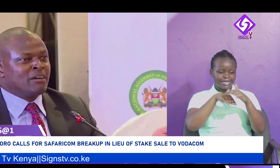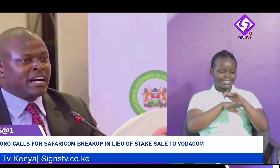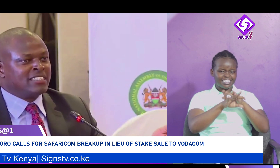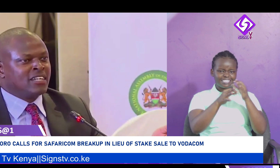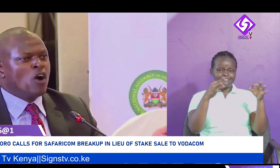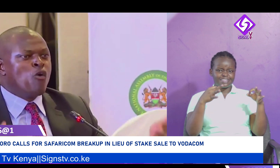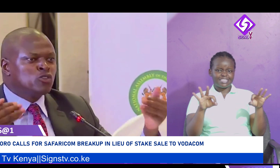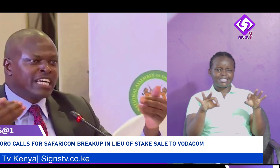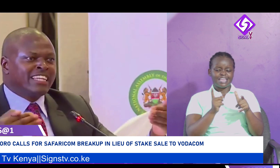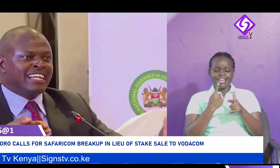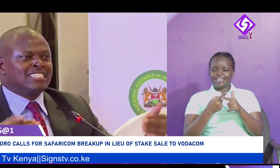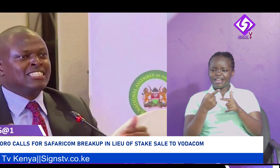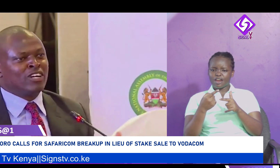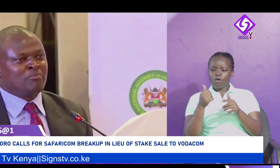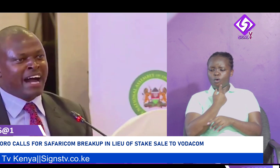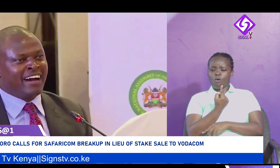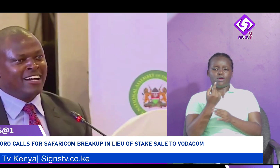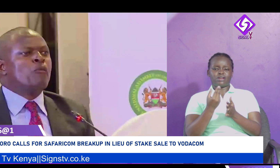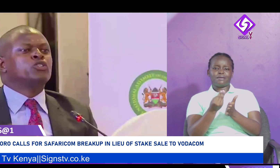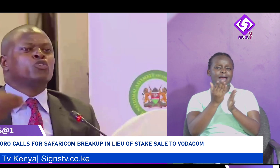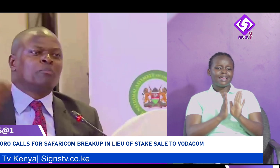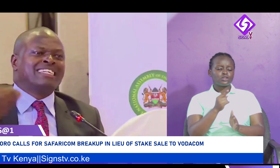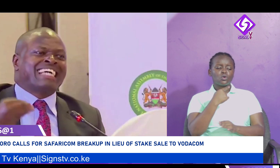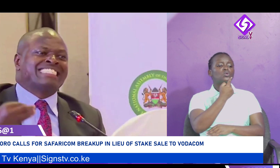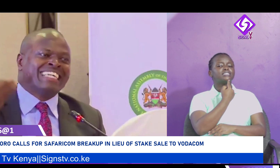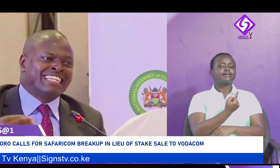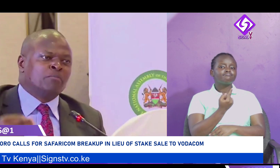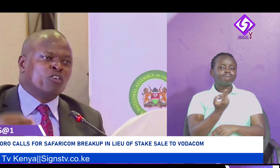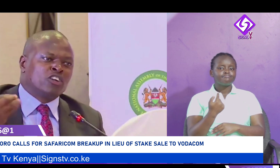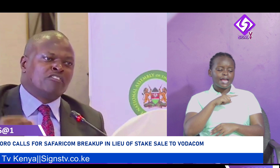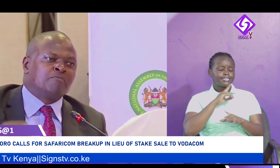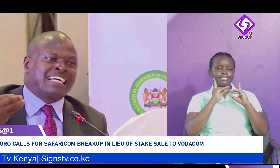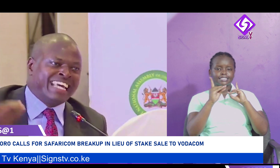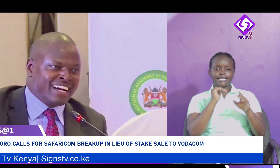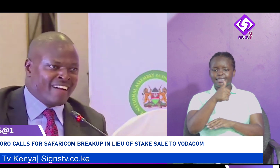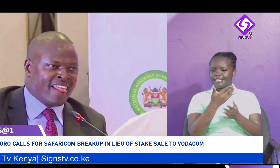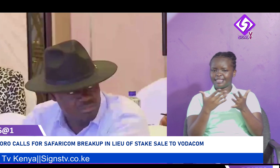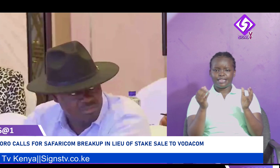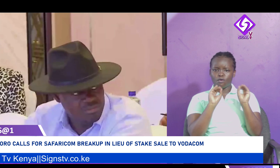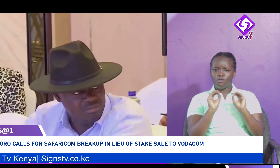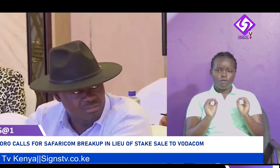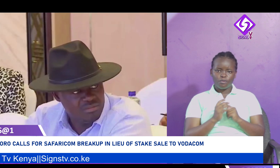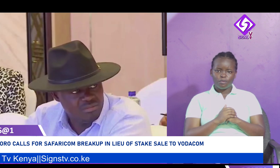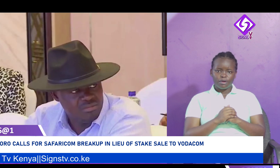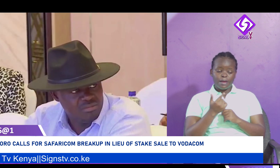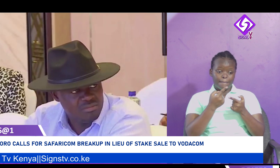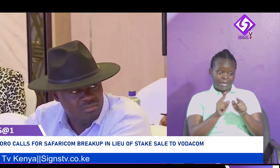in the market. Who said there is the only buyer? We should not be discussing anything below 45 per share. But we've been cornered by these